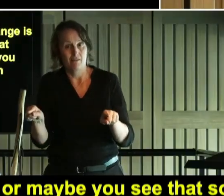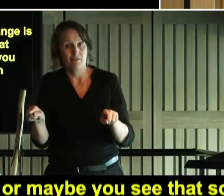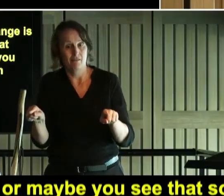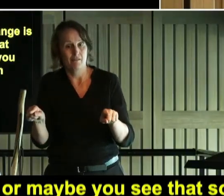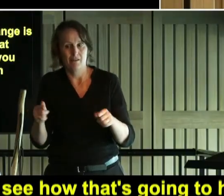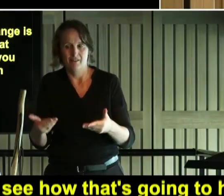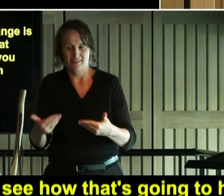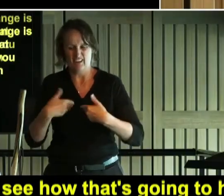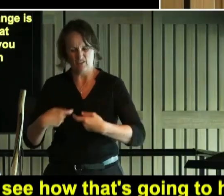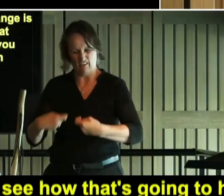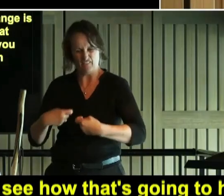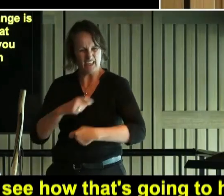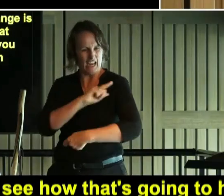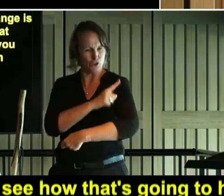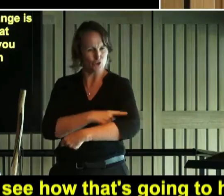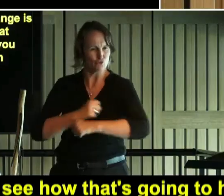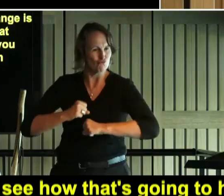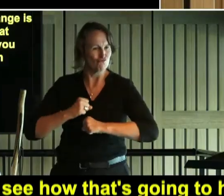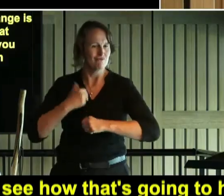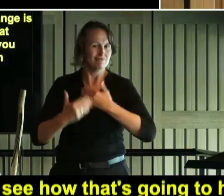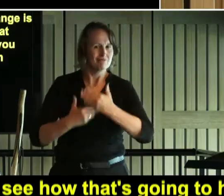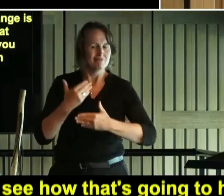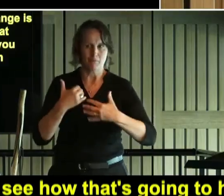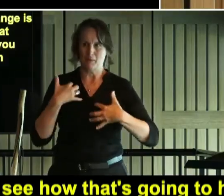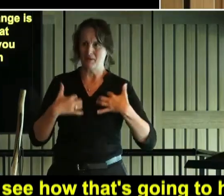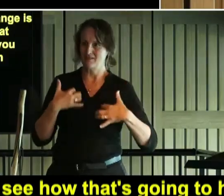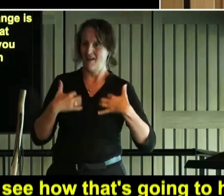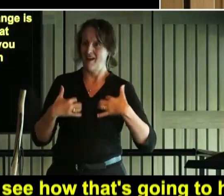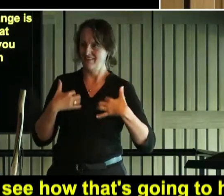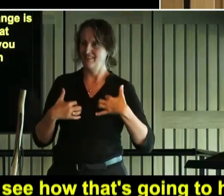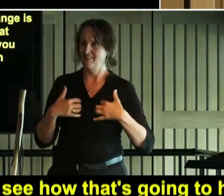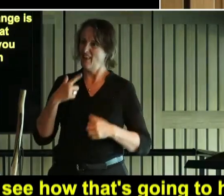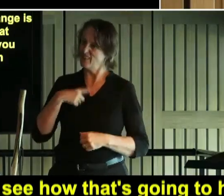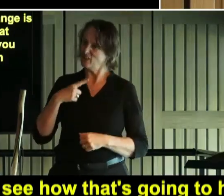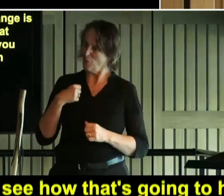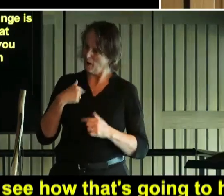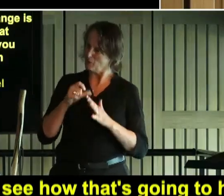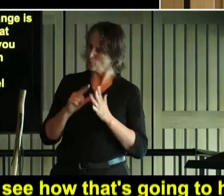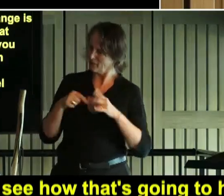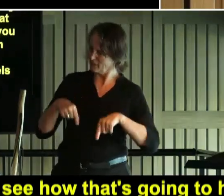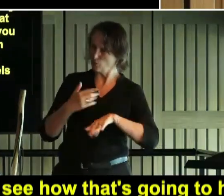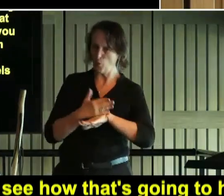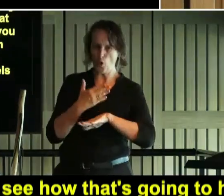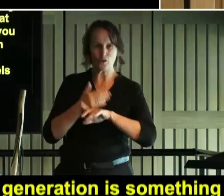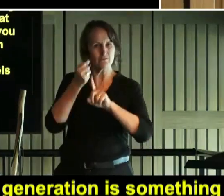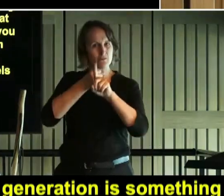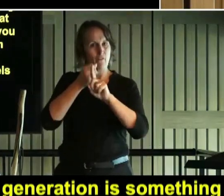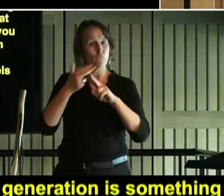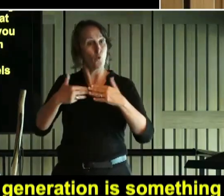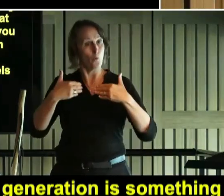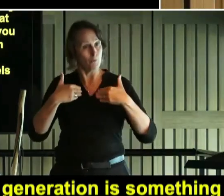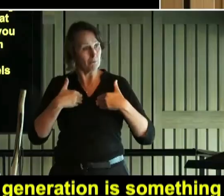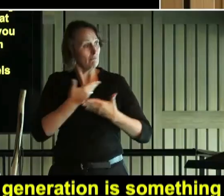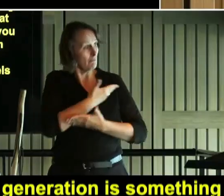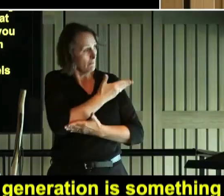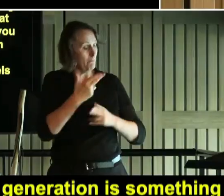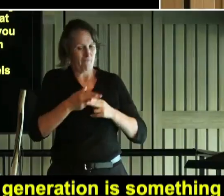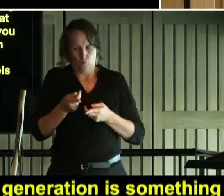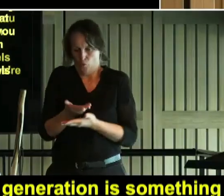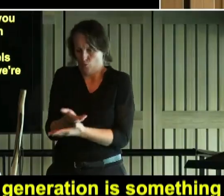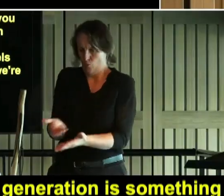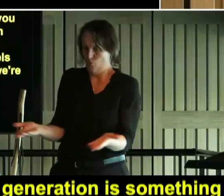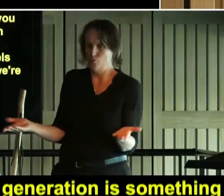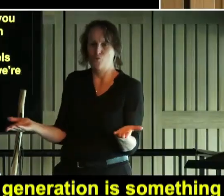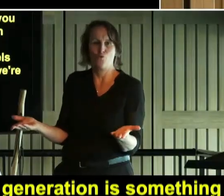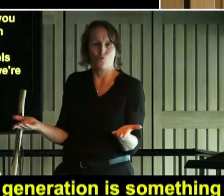that does give me energy and feels quite exciting, and contextualizes why we're doing the work that we're doing, not only to make it better for the people around